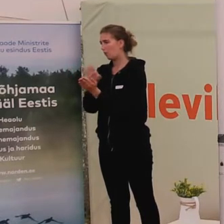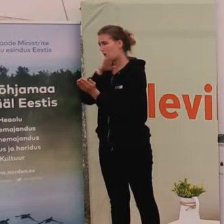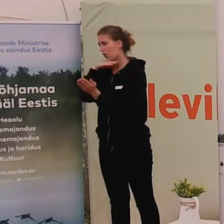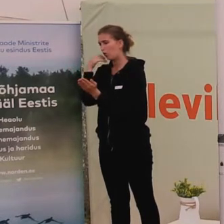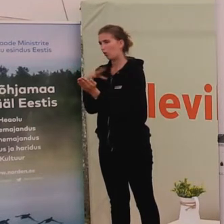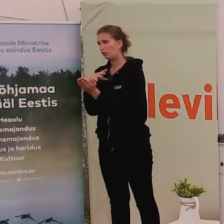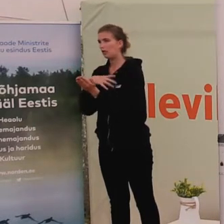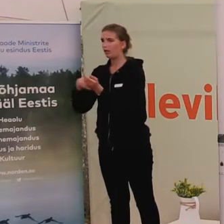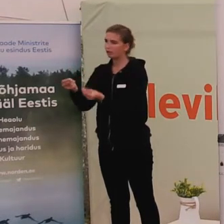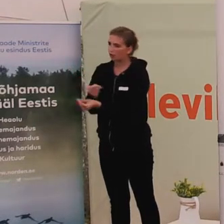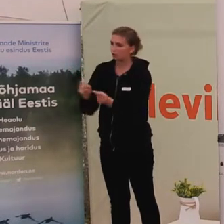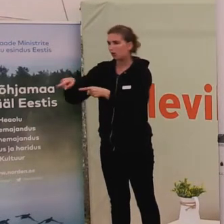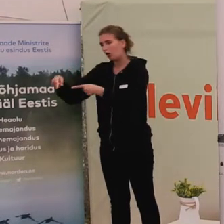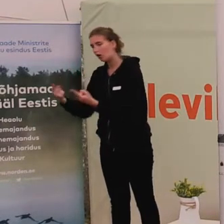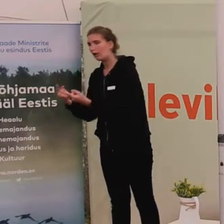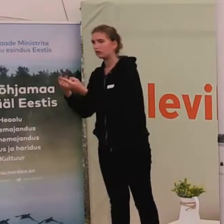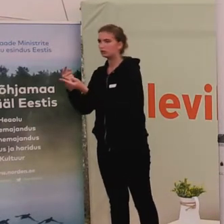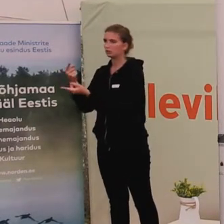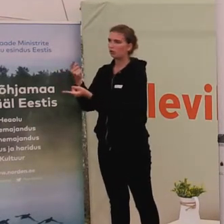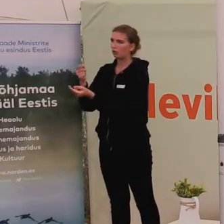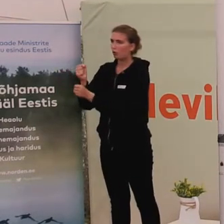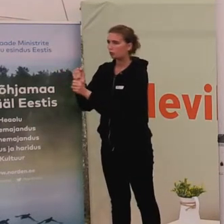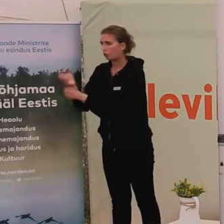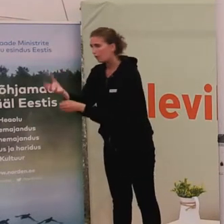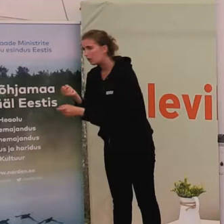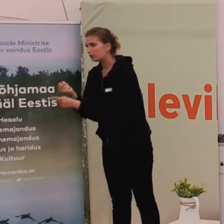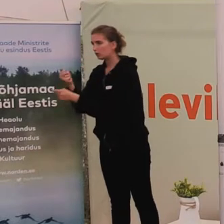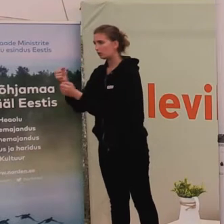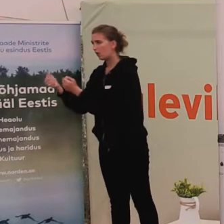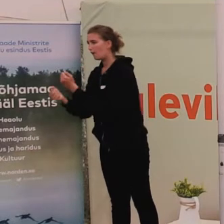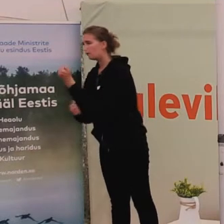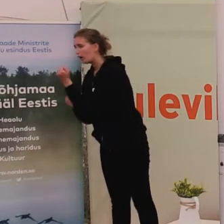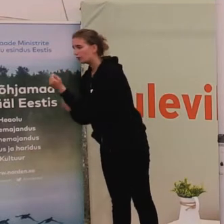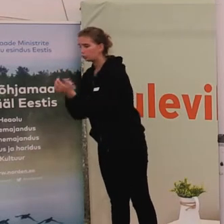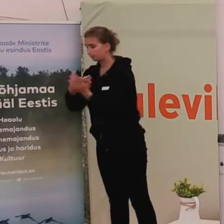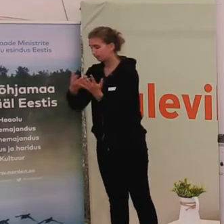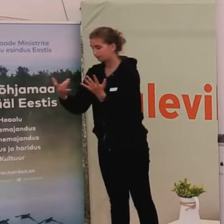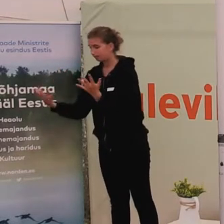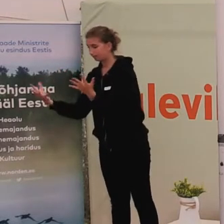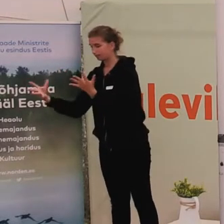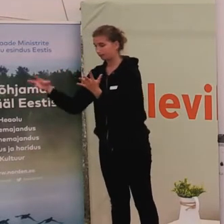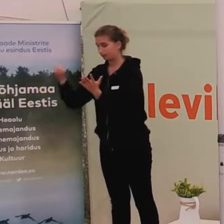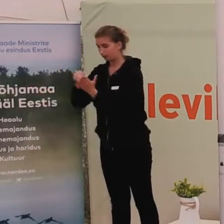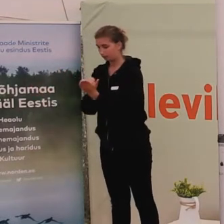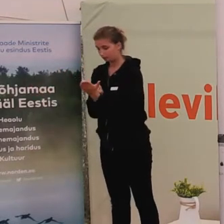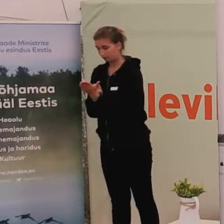about economy, growth, employment, poverty, things like that. And they tried to find